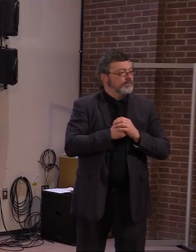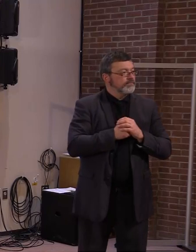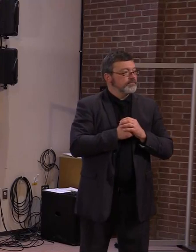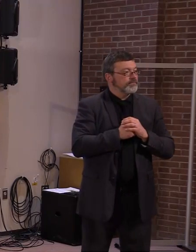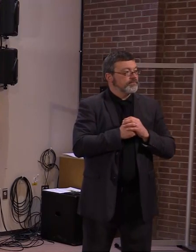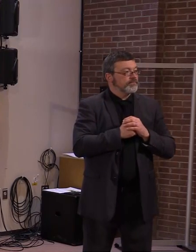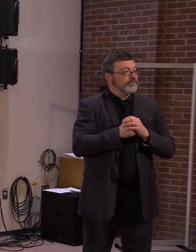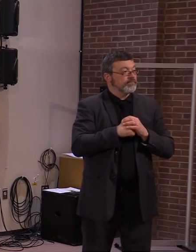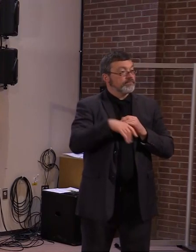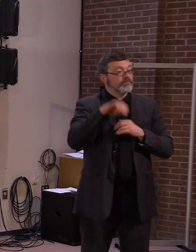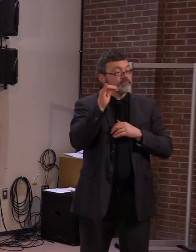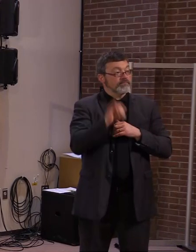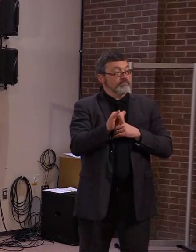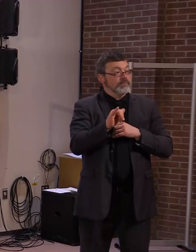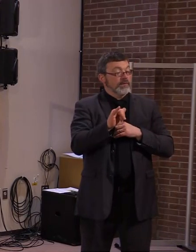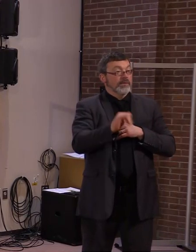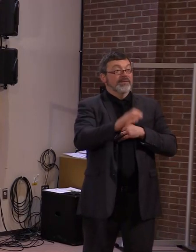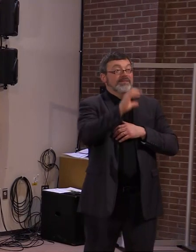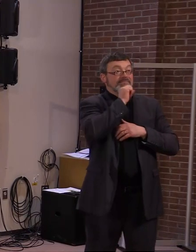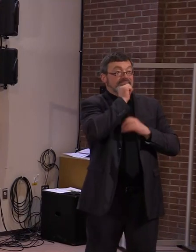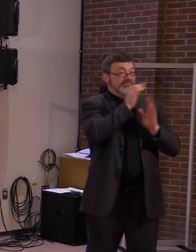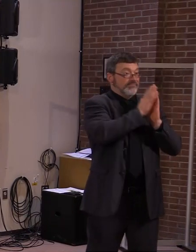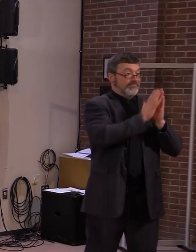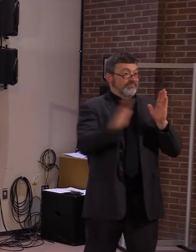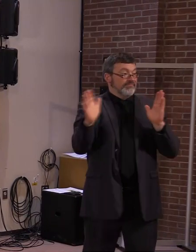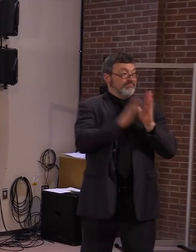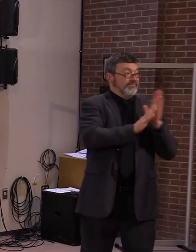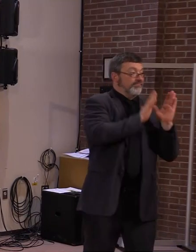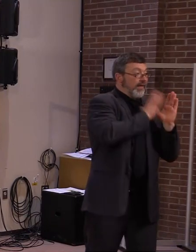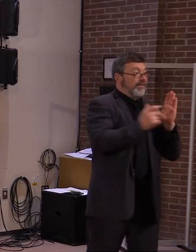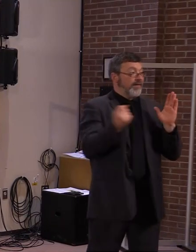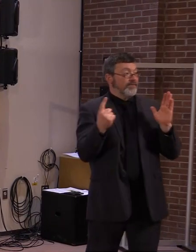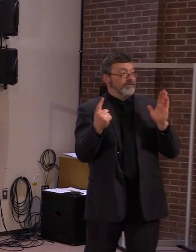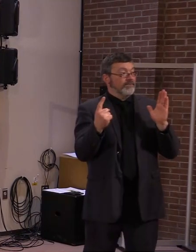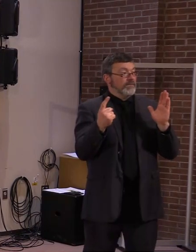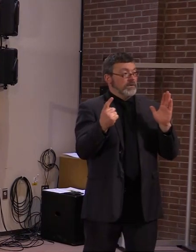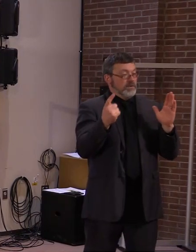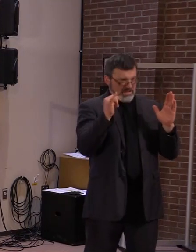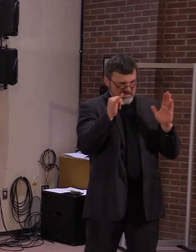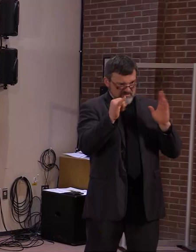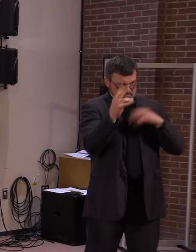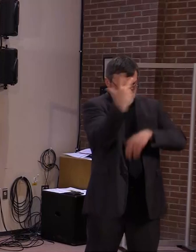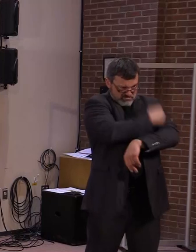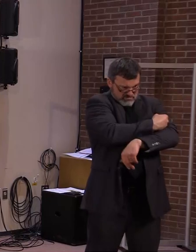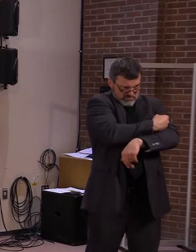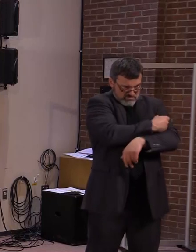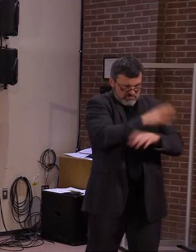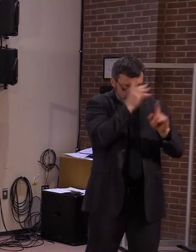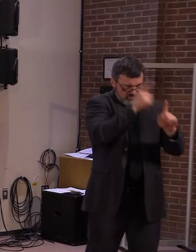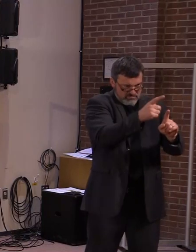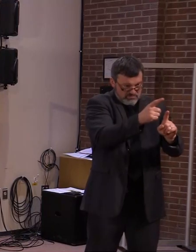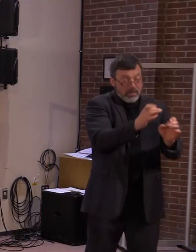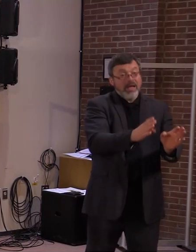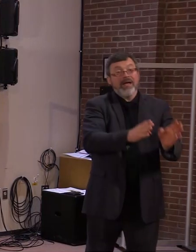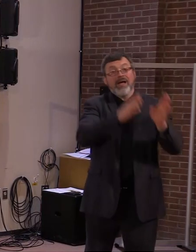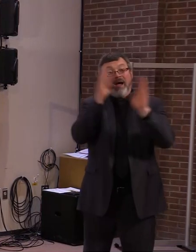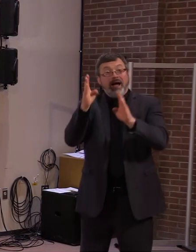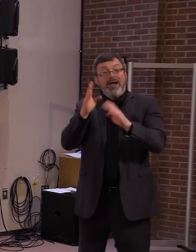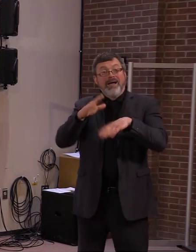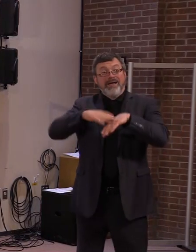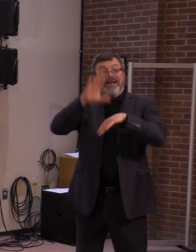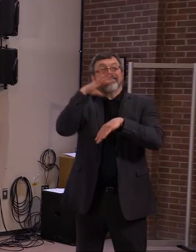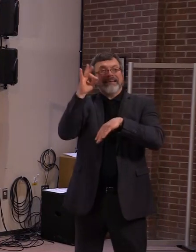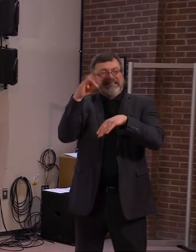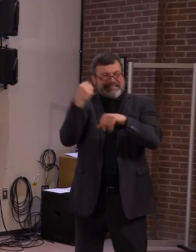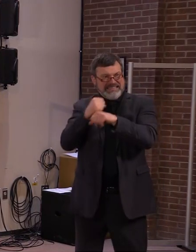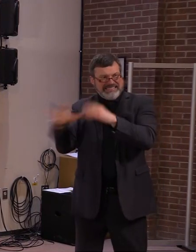boosters for adults age 18 plus. As you know, we continue to have one of the most robust vaccination programs